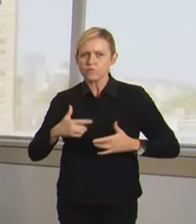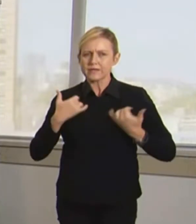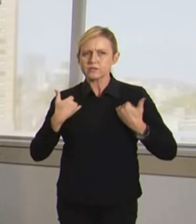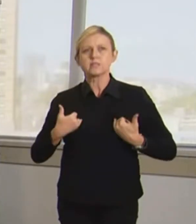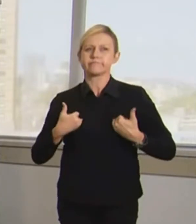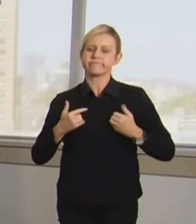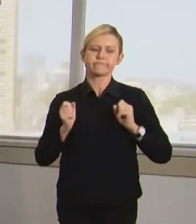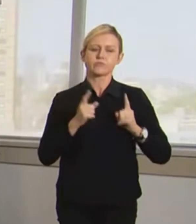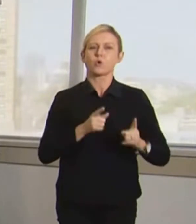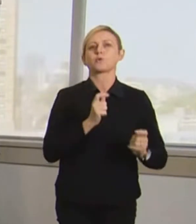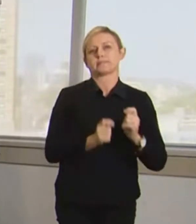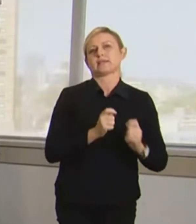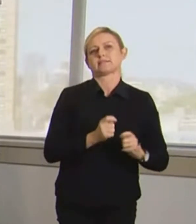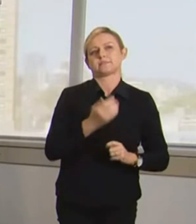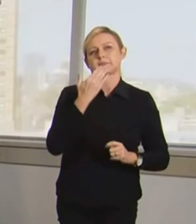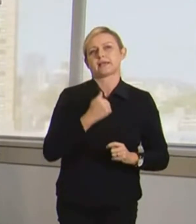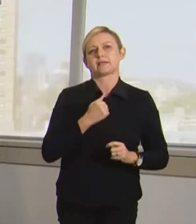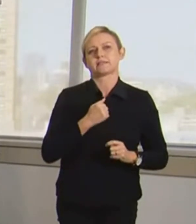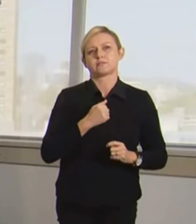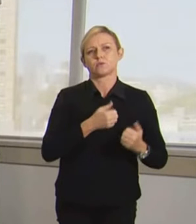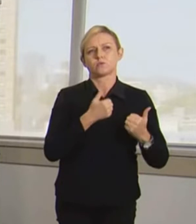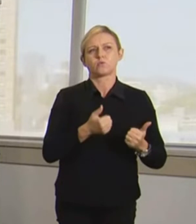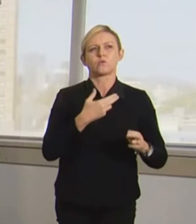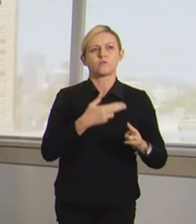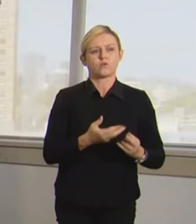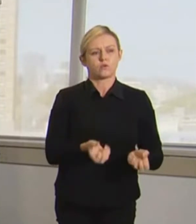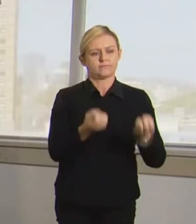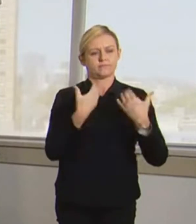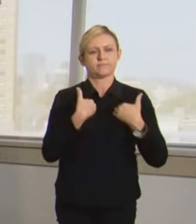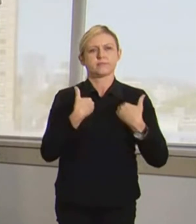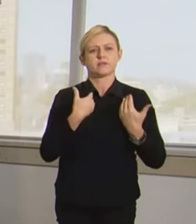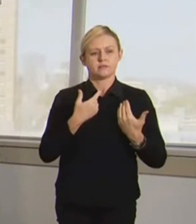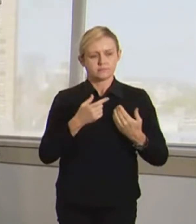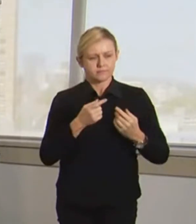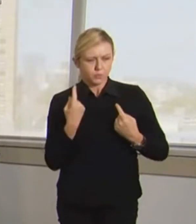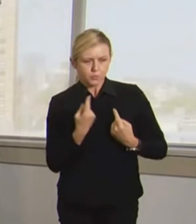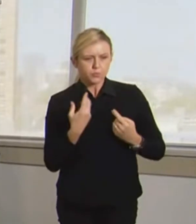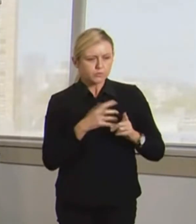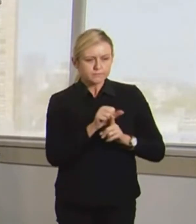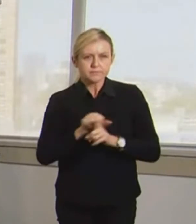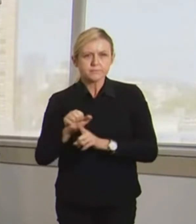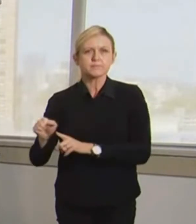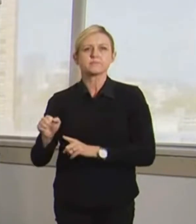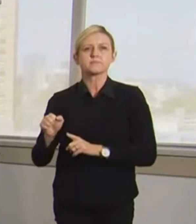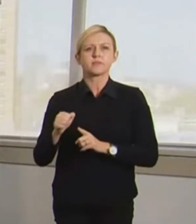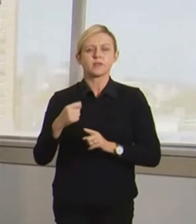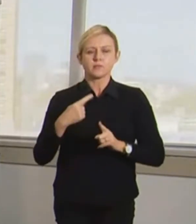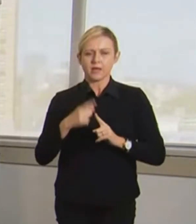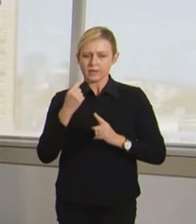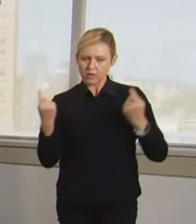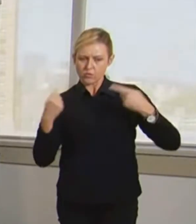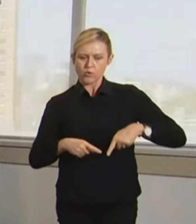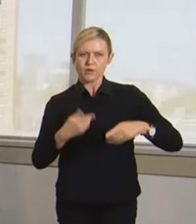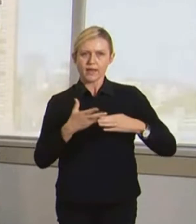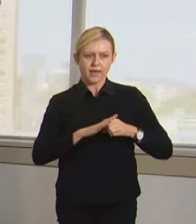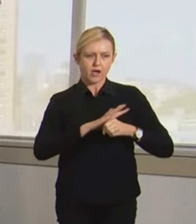test. It gives us good information and enables the health authorities to have a sense of just how this virus is